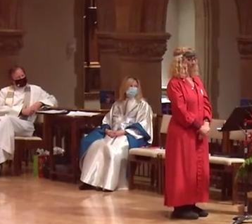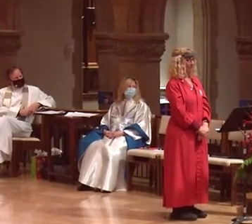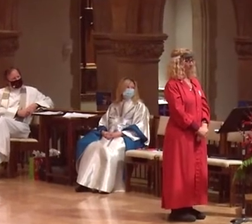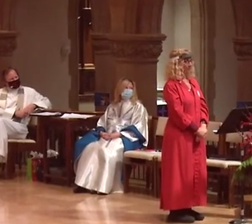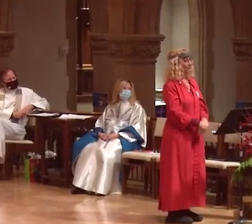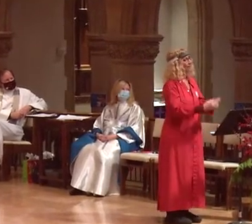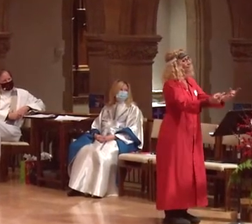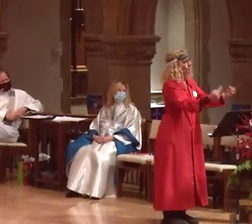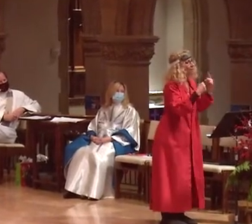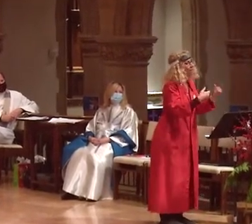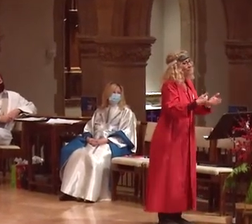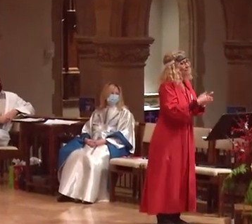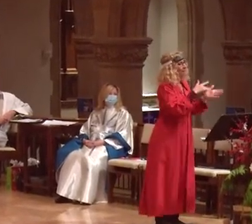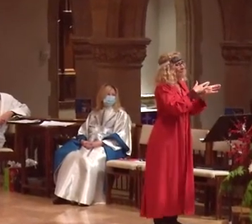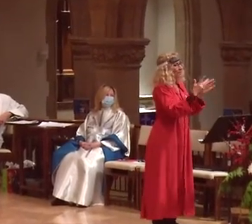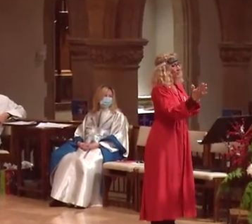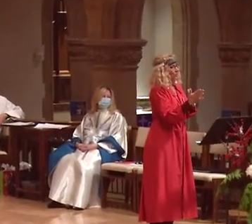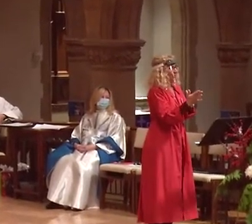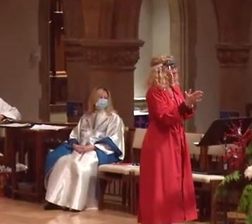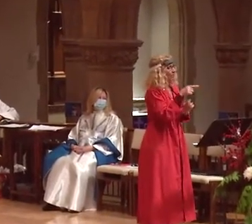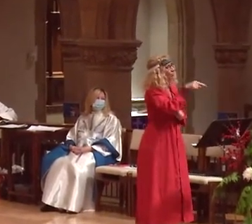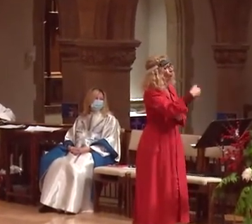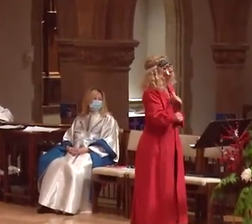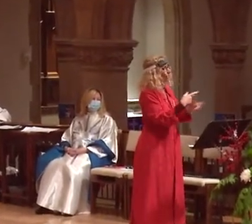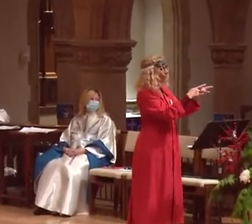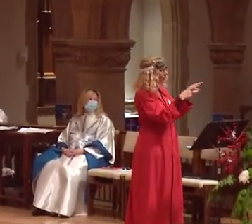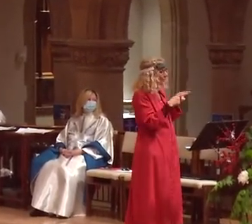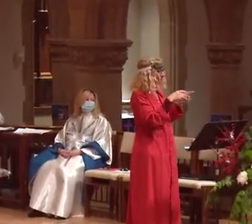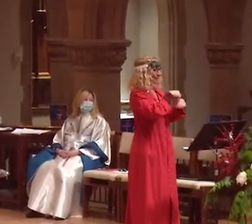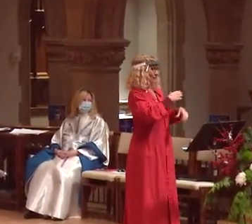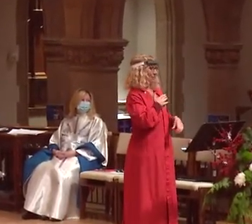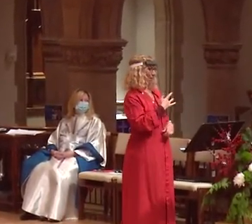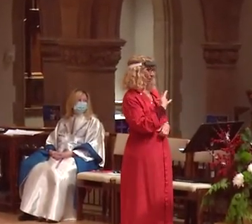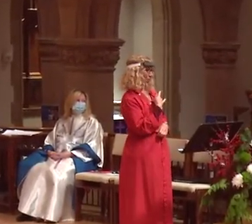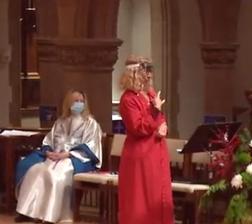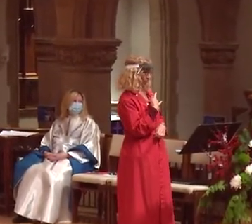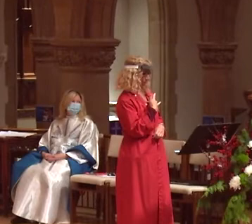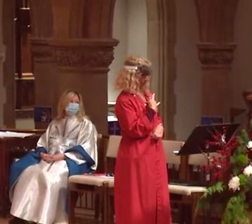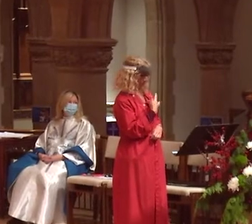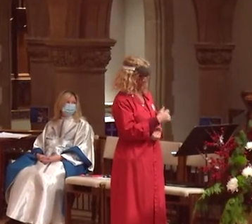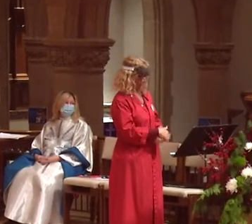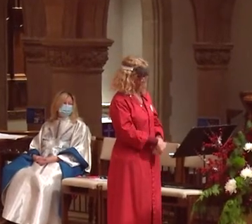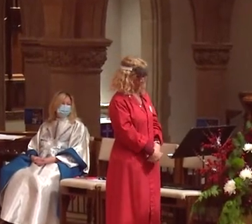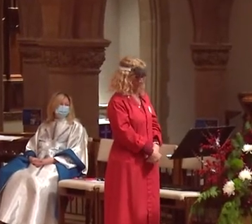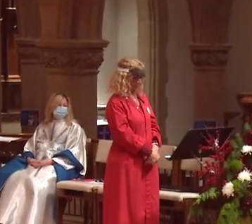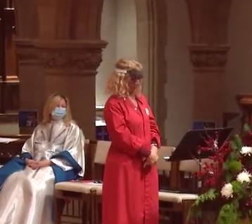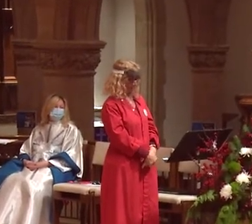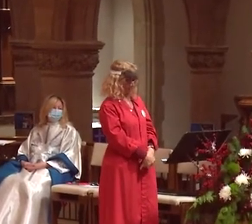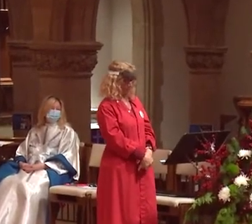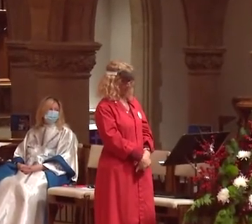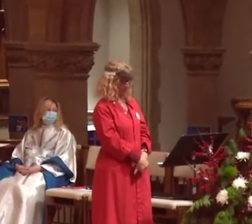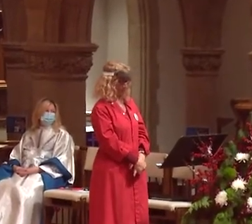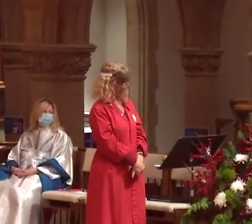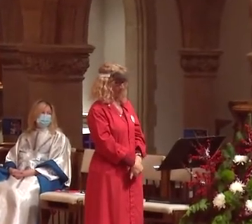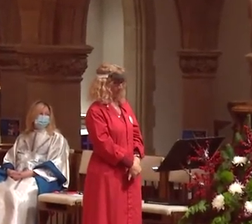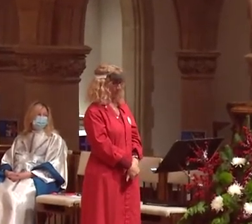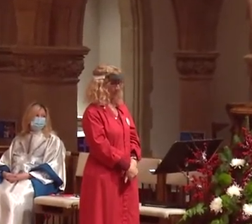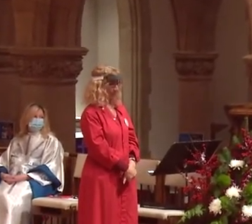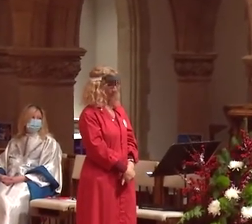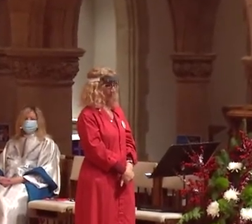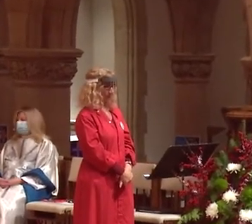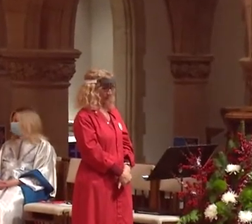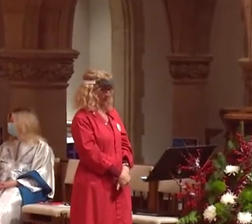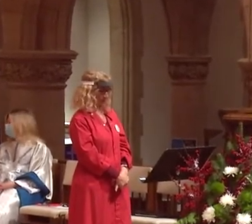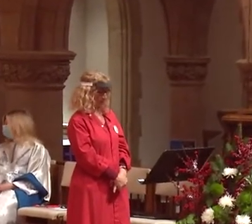Come, baby Jesus, you have a place in my heart. Ven, niño Dios, ven,